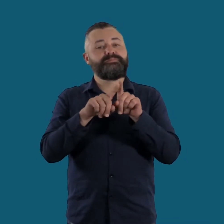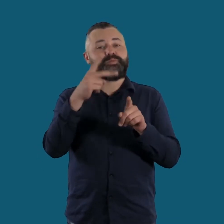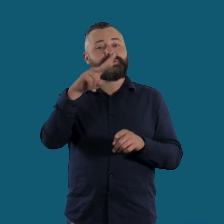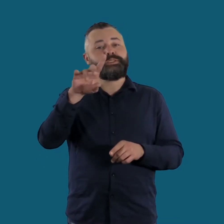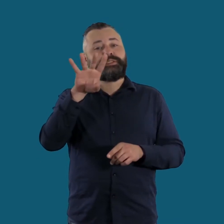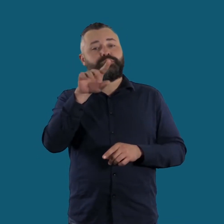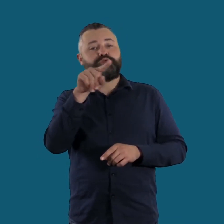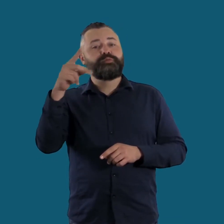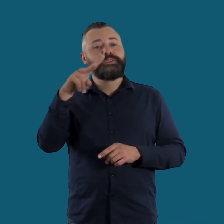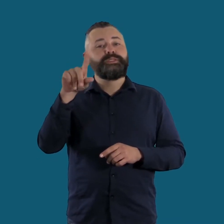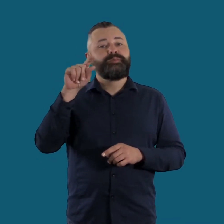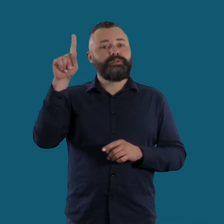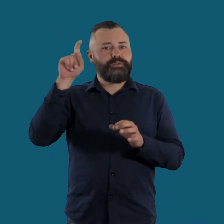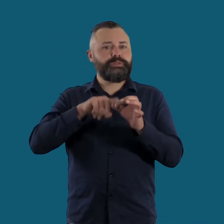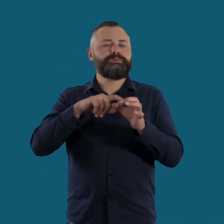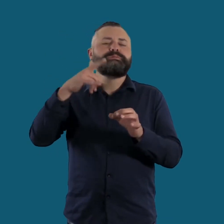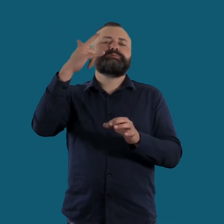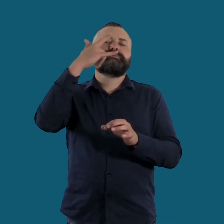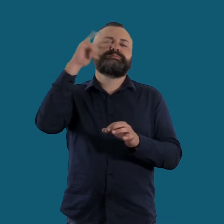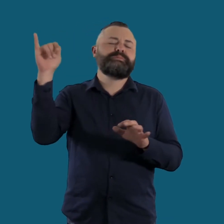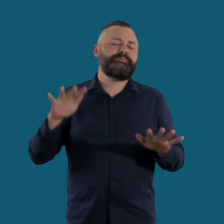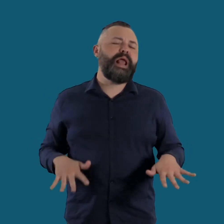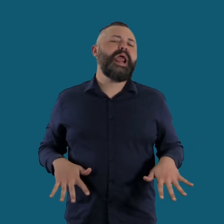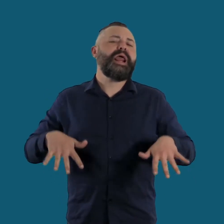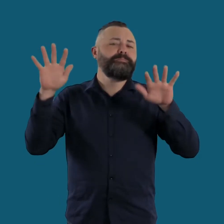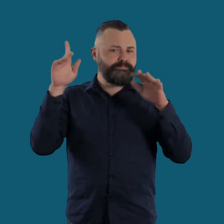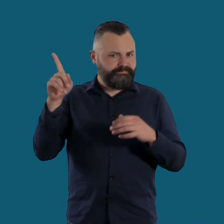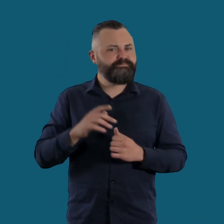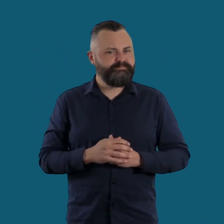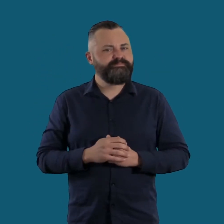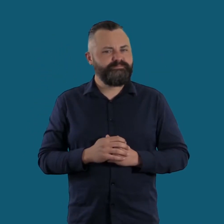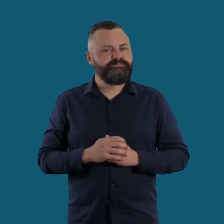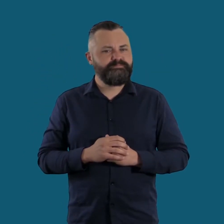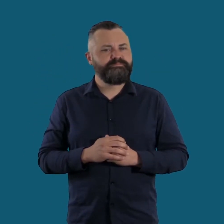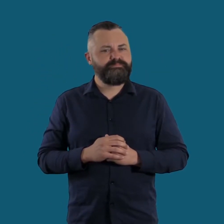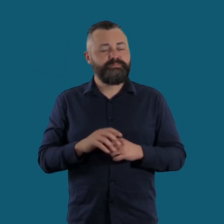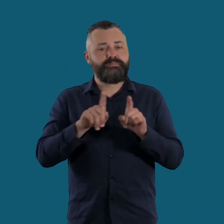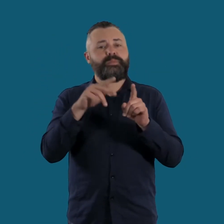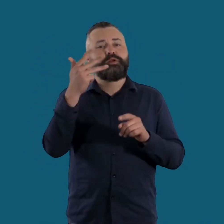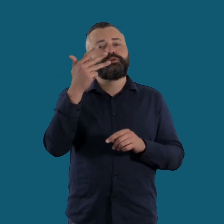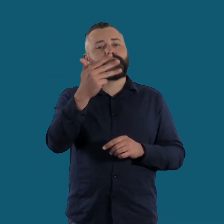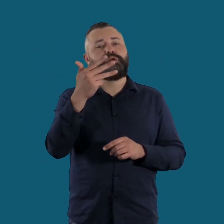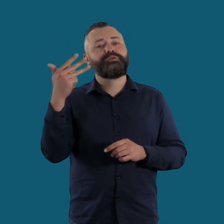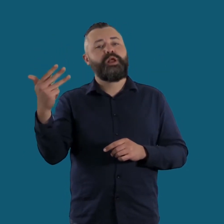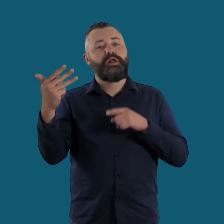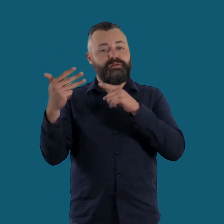Also, 2010 to 2011, Queensland floods were the most extensive flood disaster of recent times. The Sydney hailstorm of